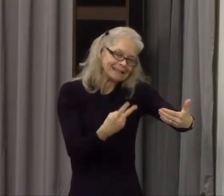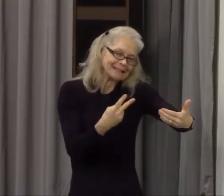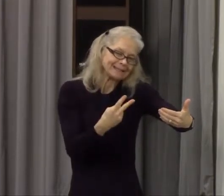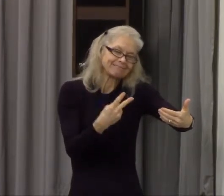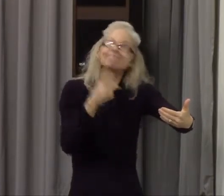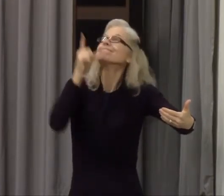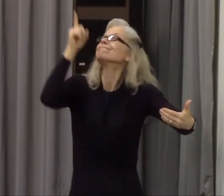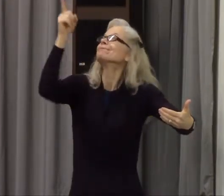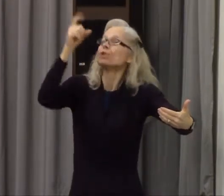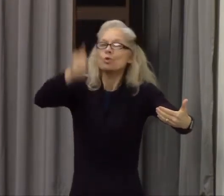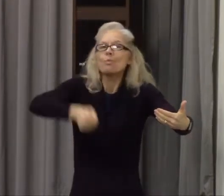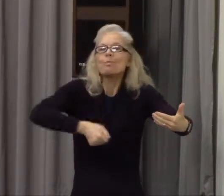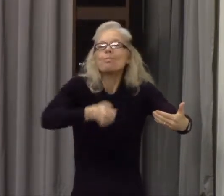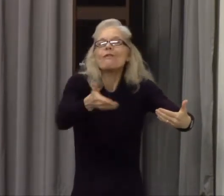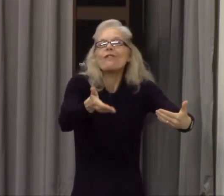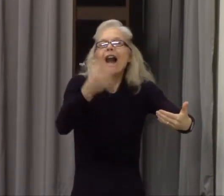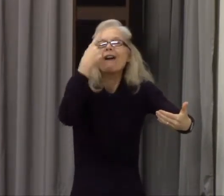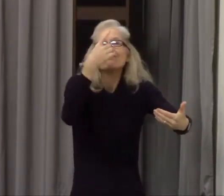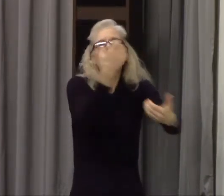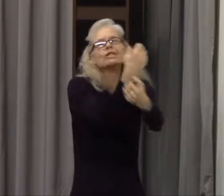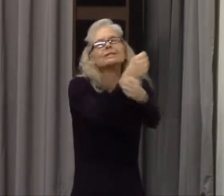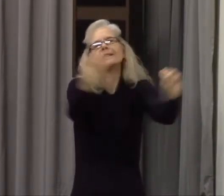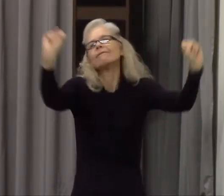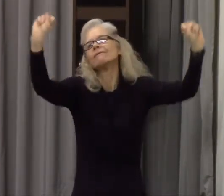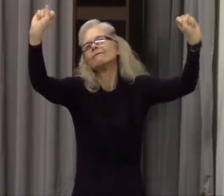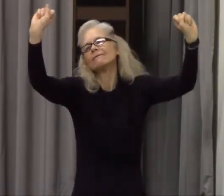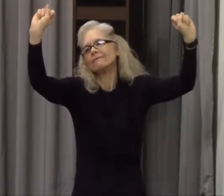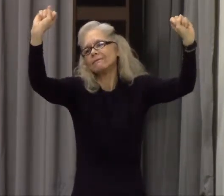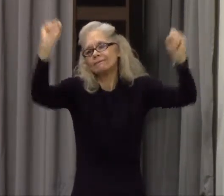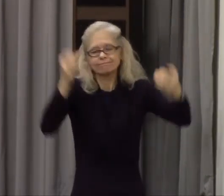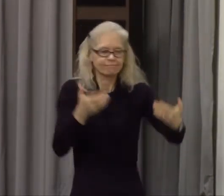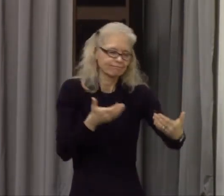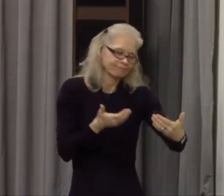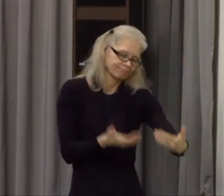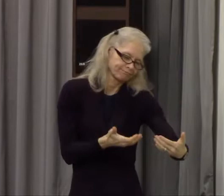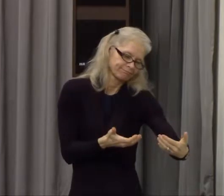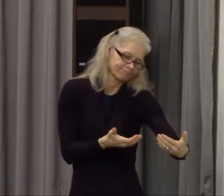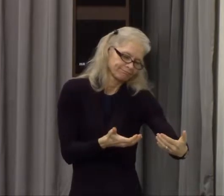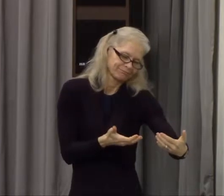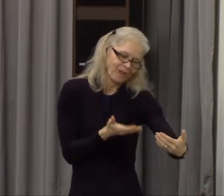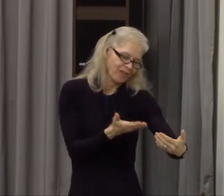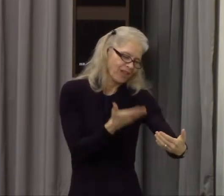which thou hast prepared before the face of all people.